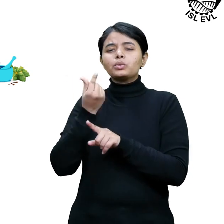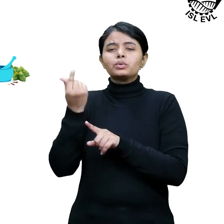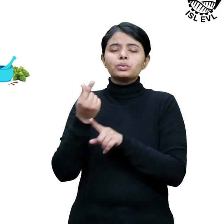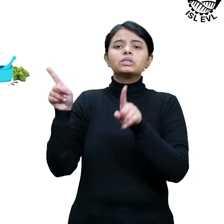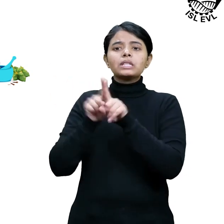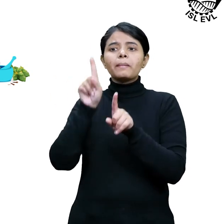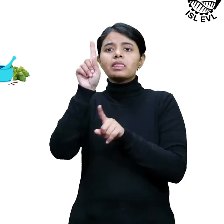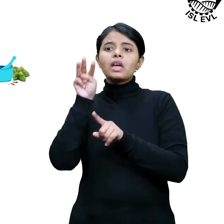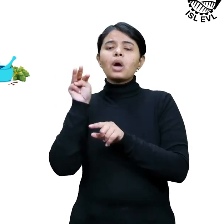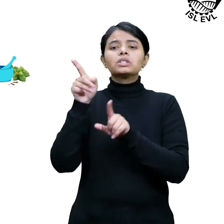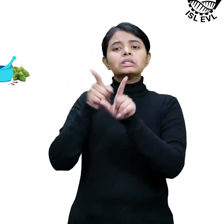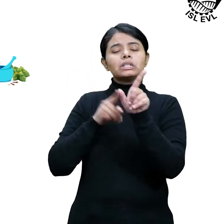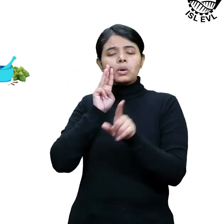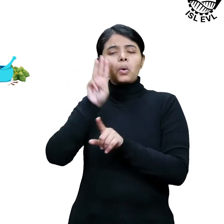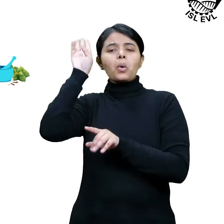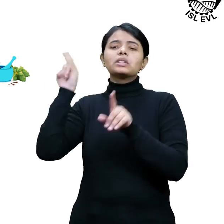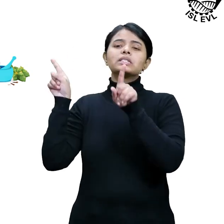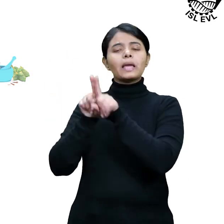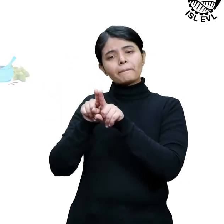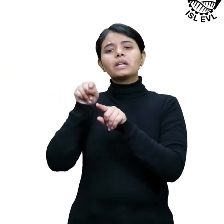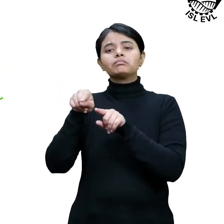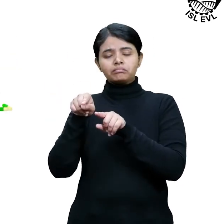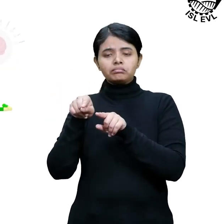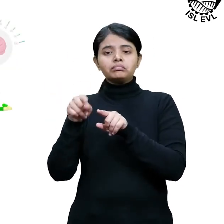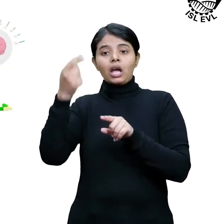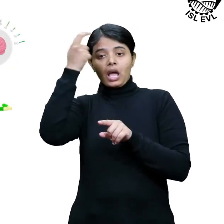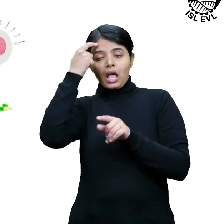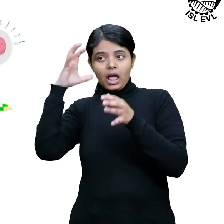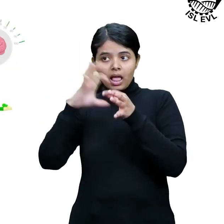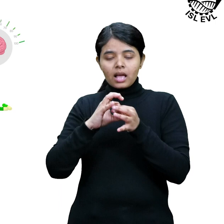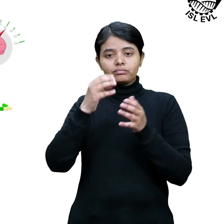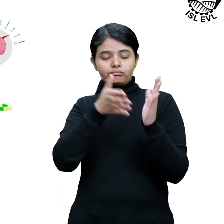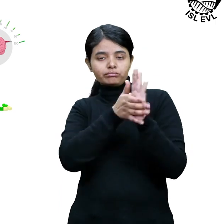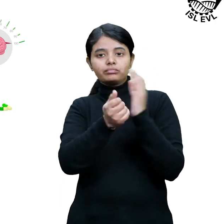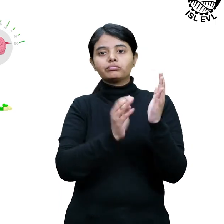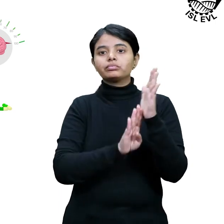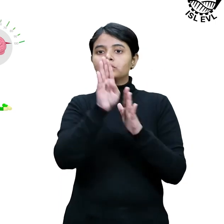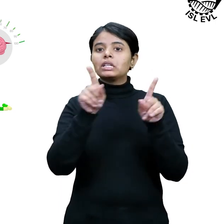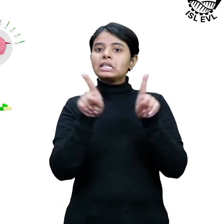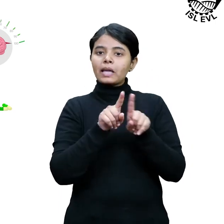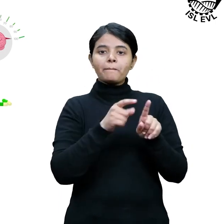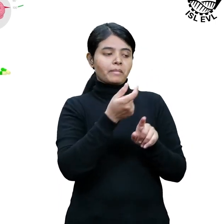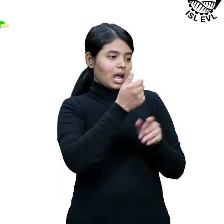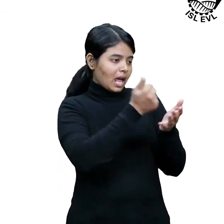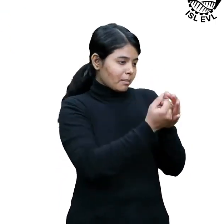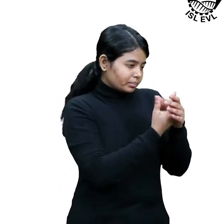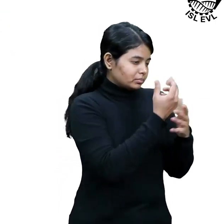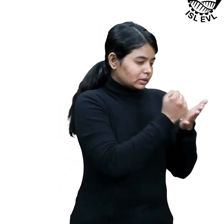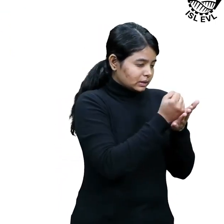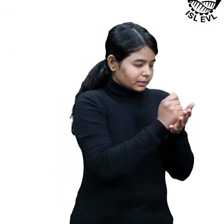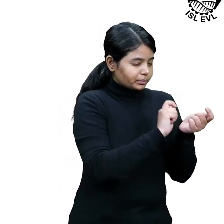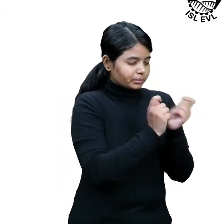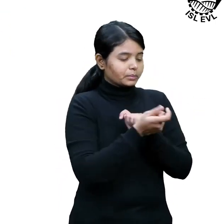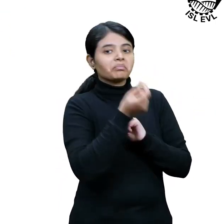system of Ayurveda for thousands of years as a memory booster and a brain sharpener. India